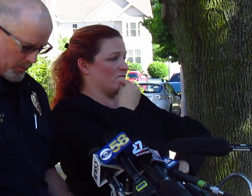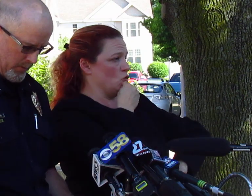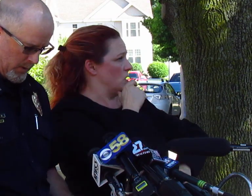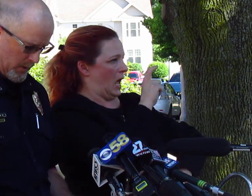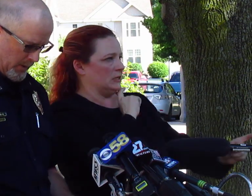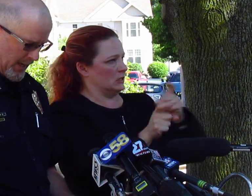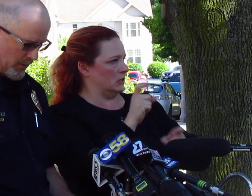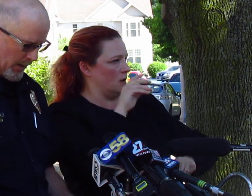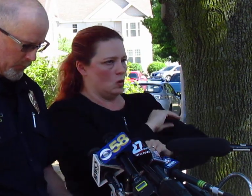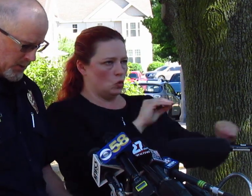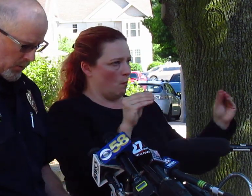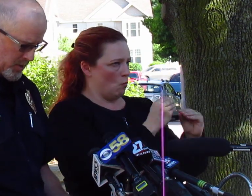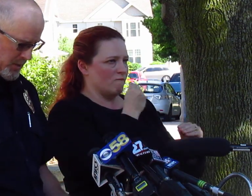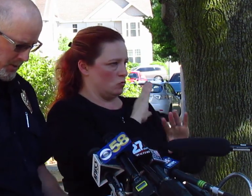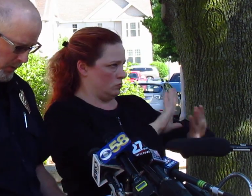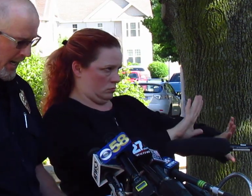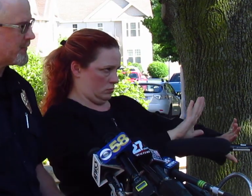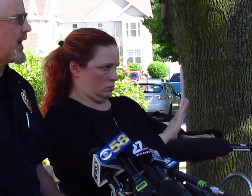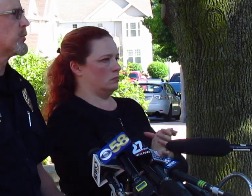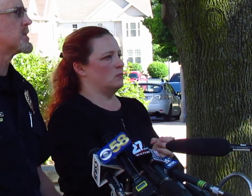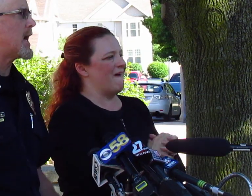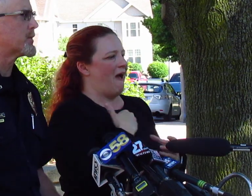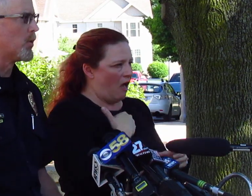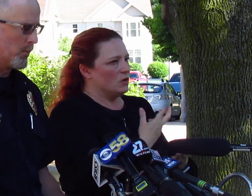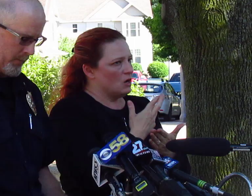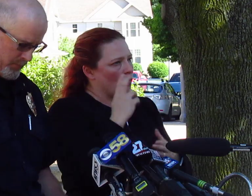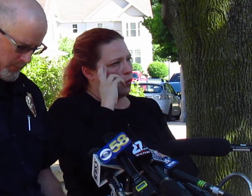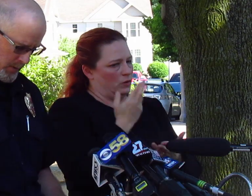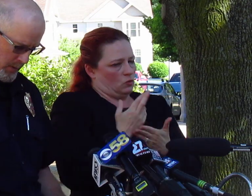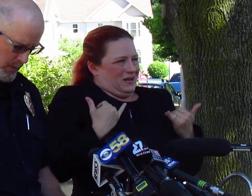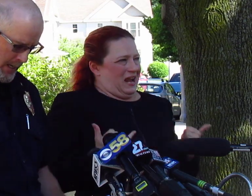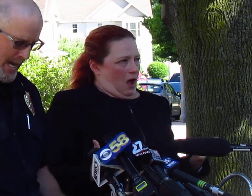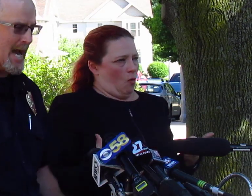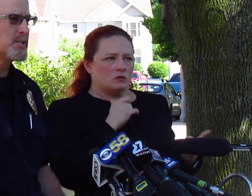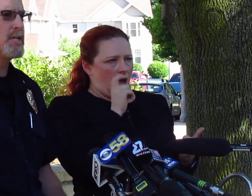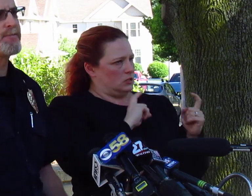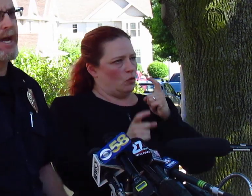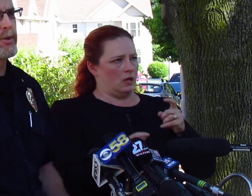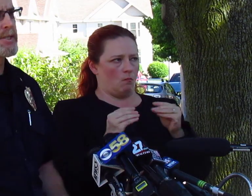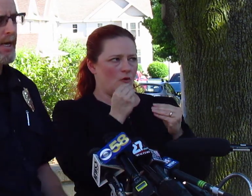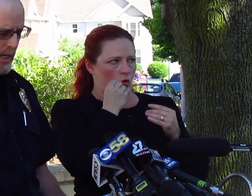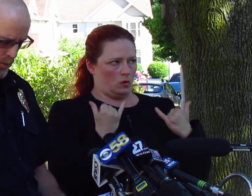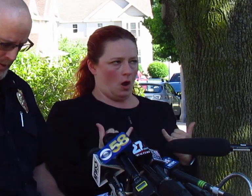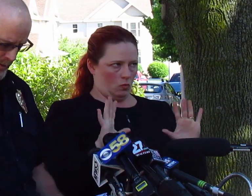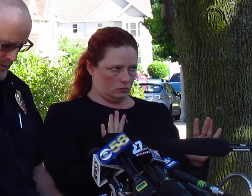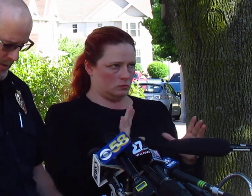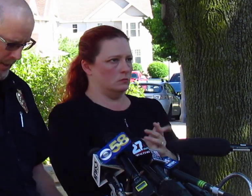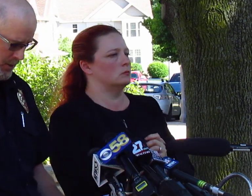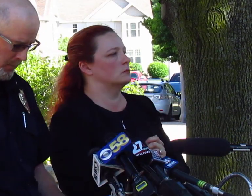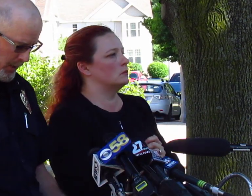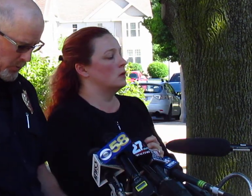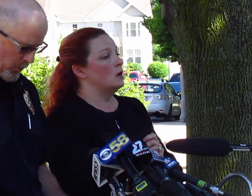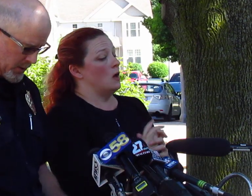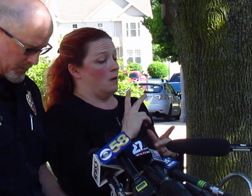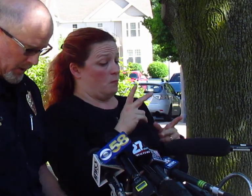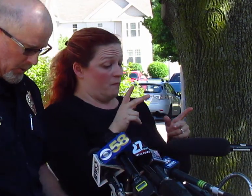with food. They have enough resources to supply the families at the moment. As these families get housed,